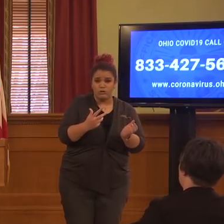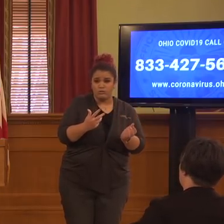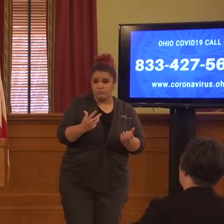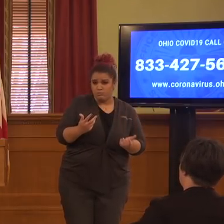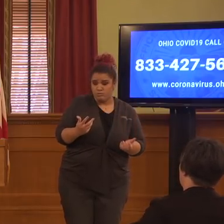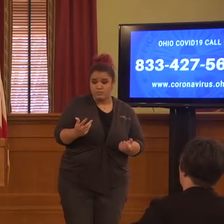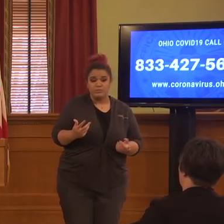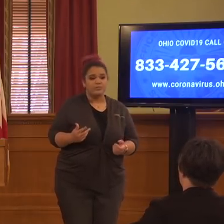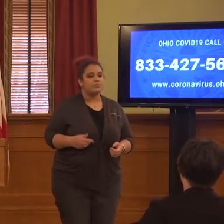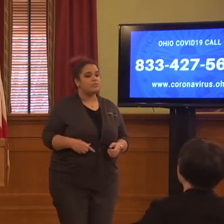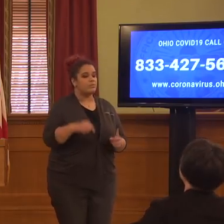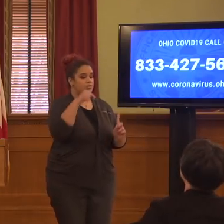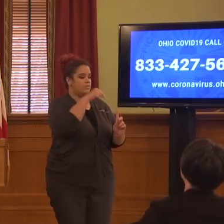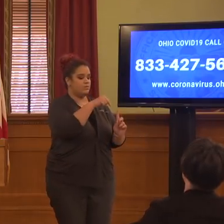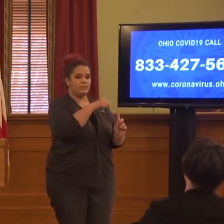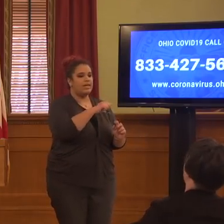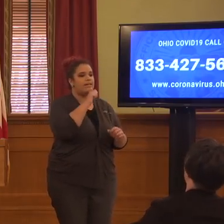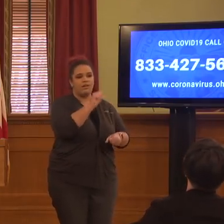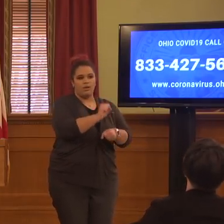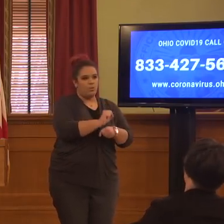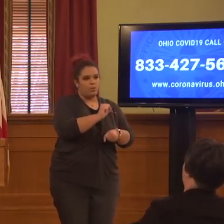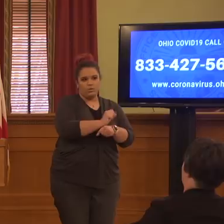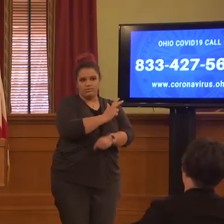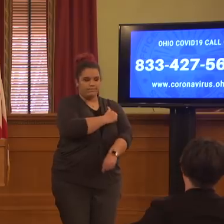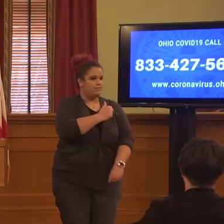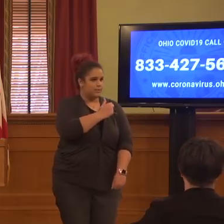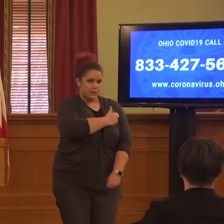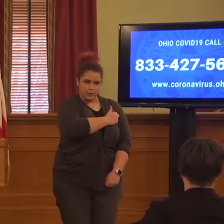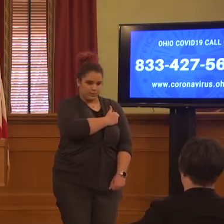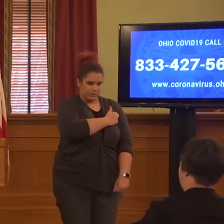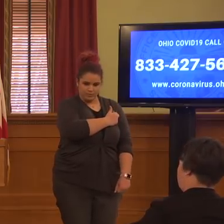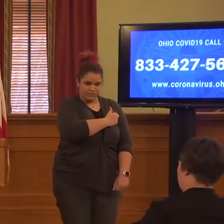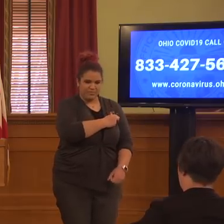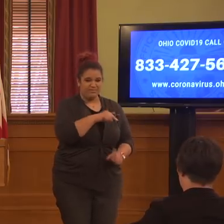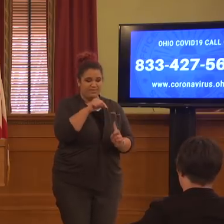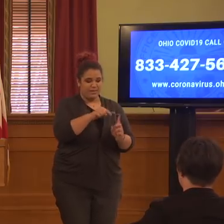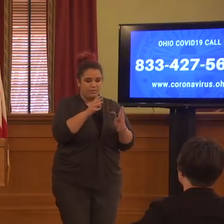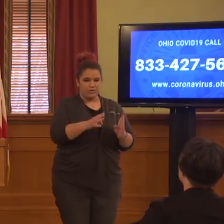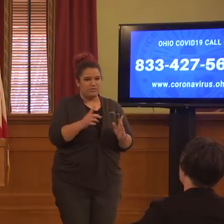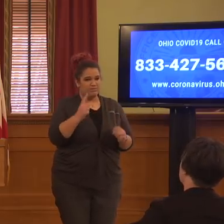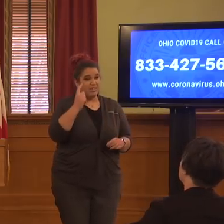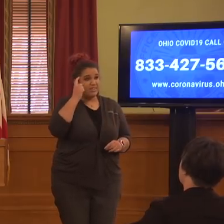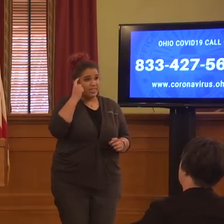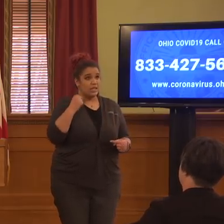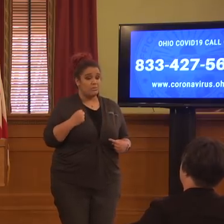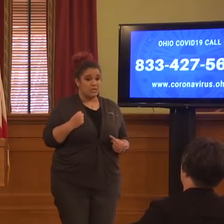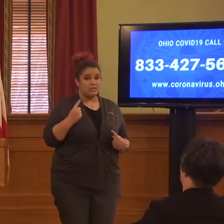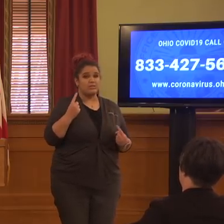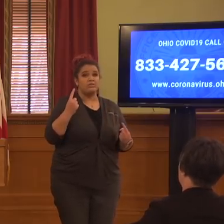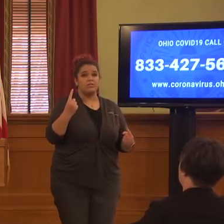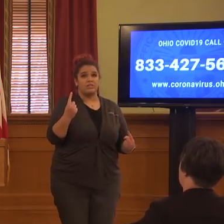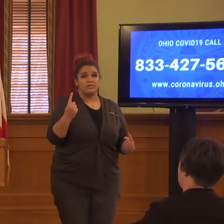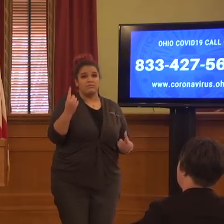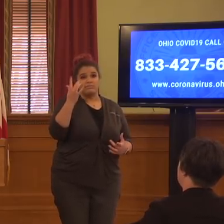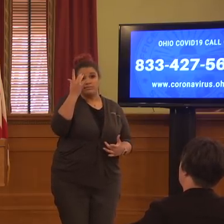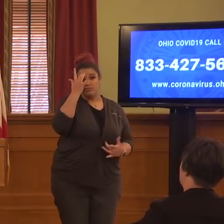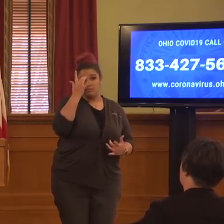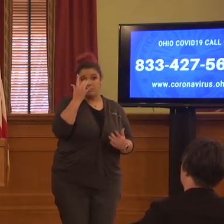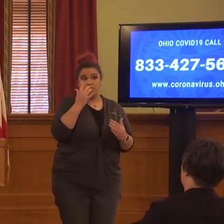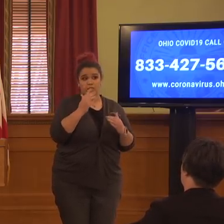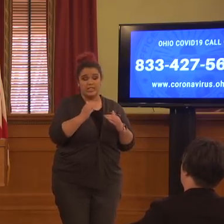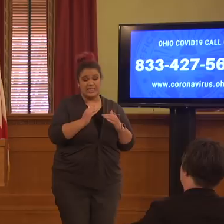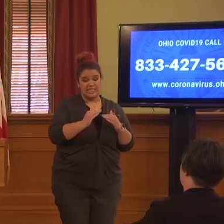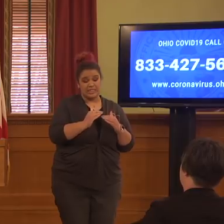else. This was not a healthcare worker. I believe the person had been ill a little bit over a week.